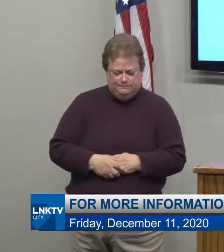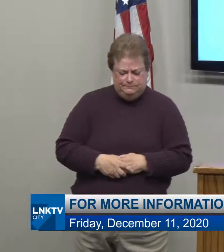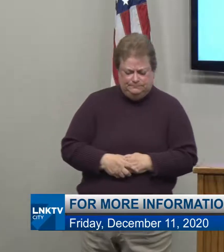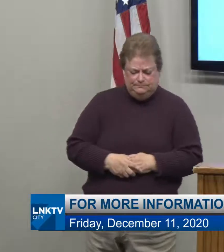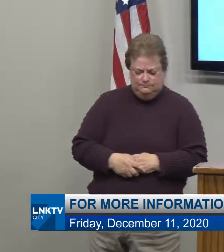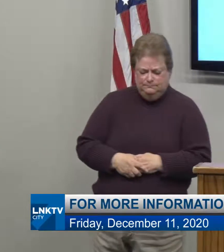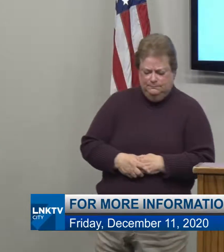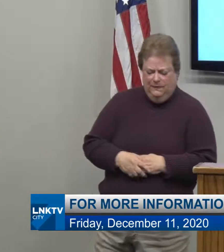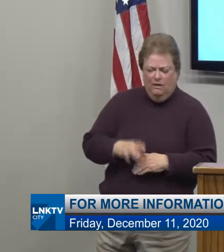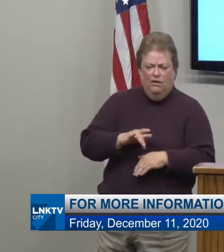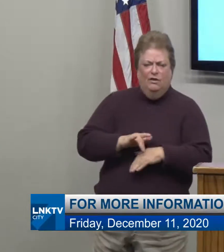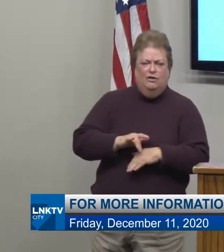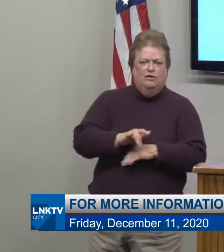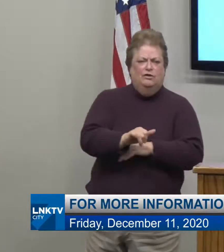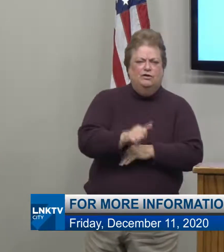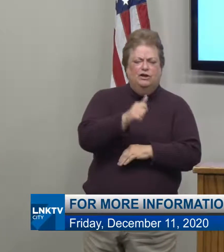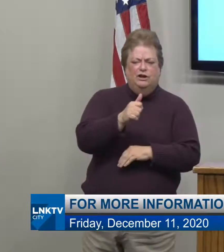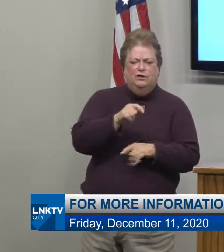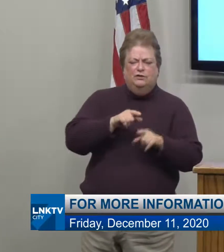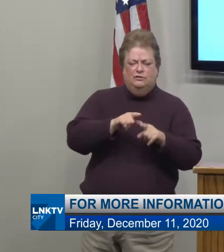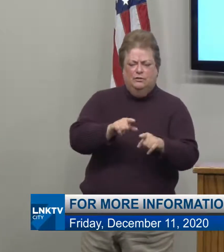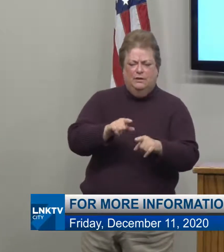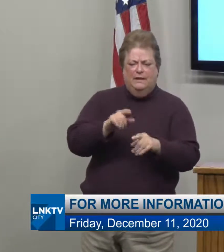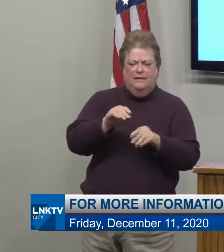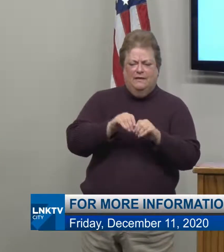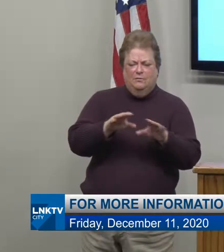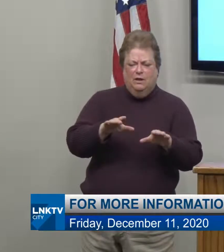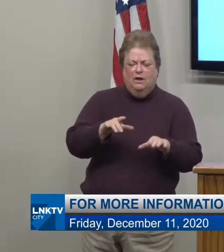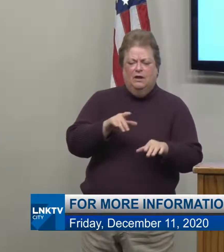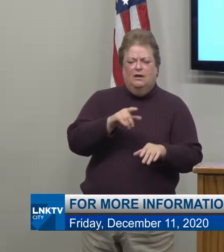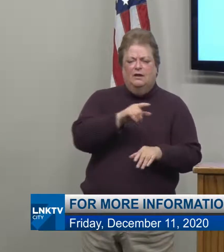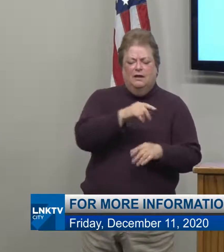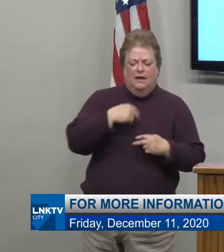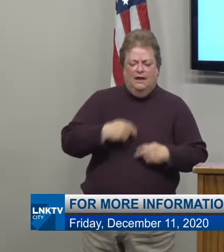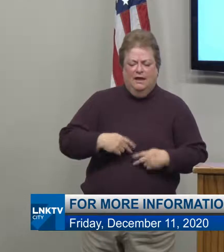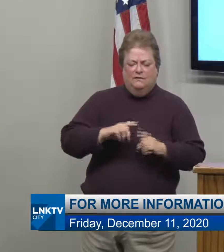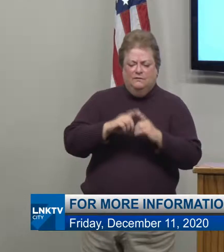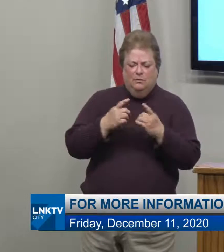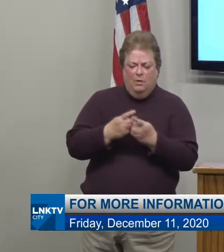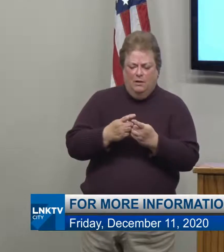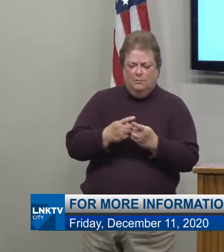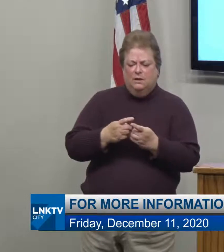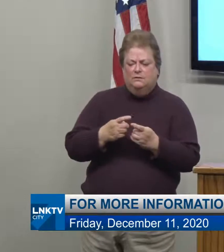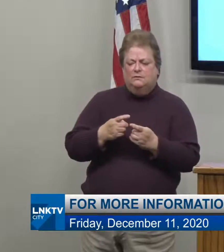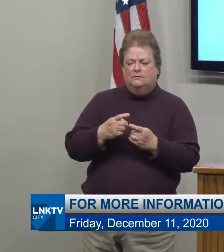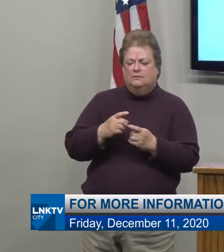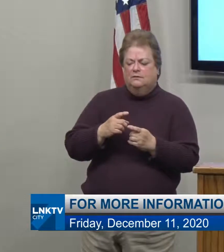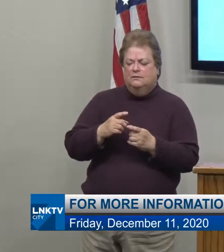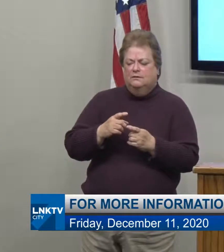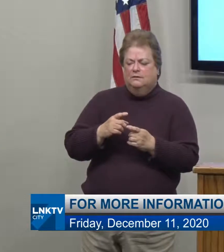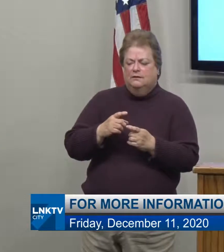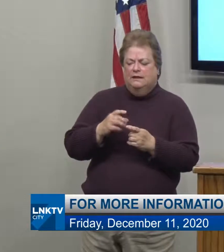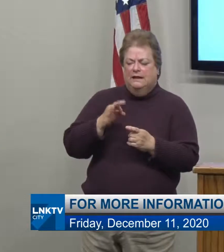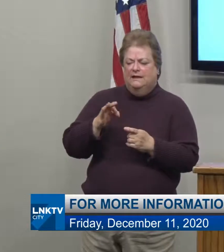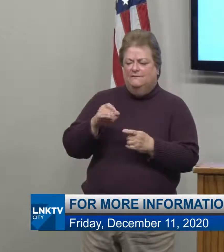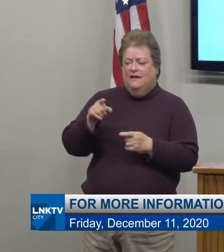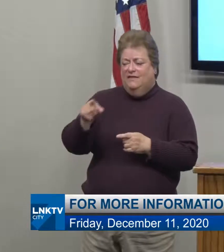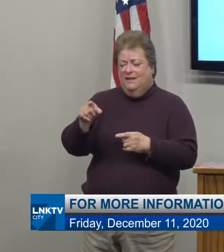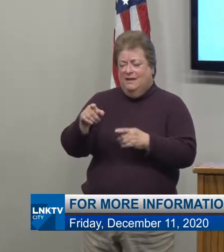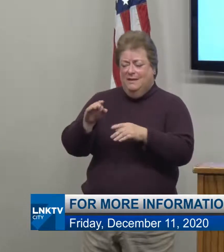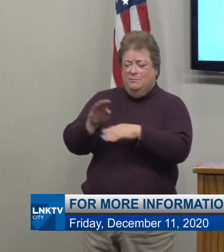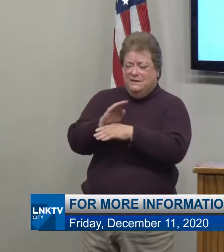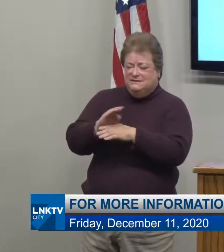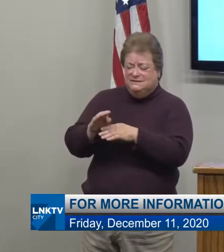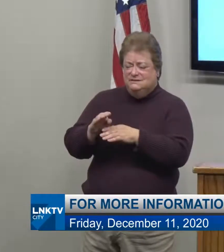pandemic, the health department issued closure orders for violations of the DHM. At